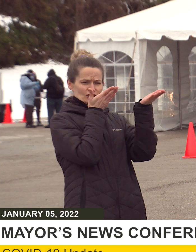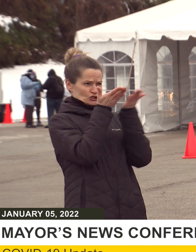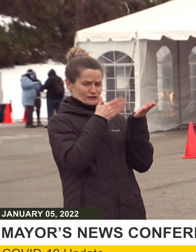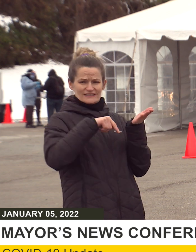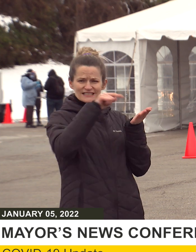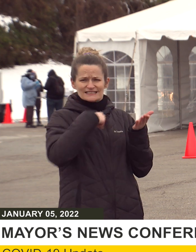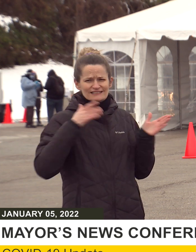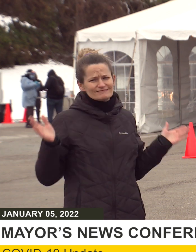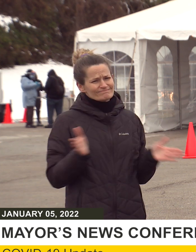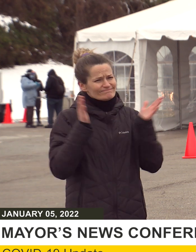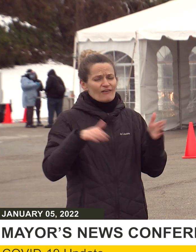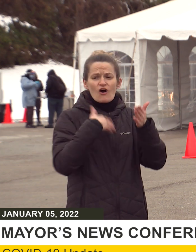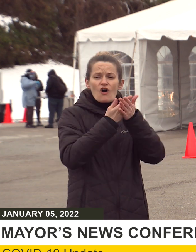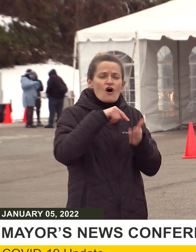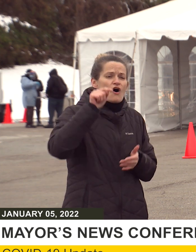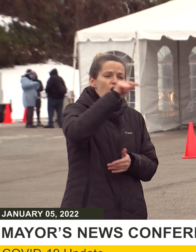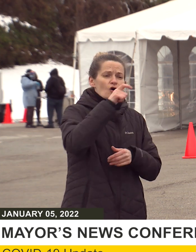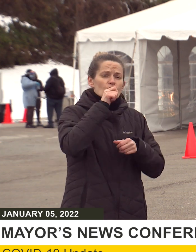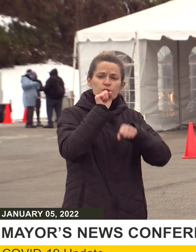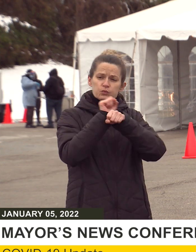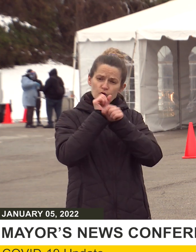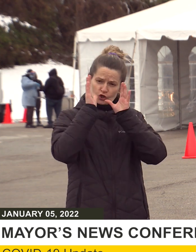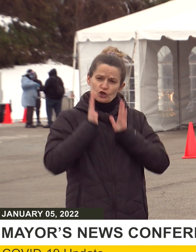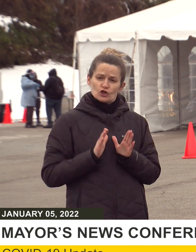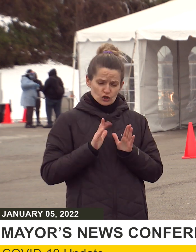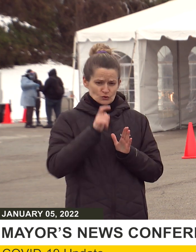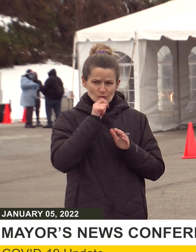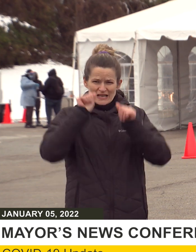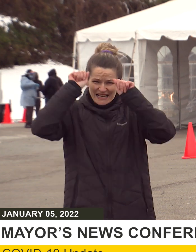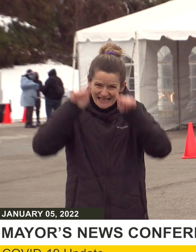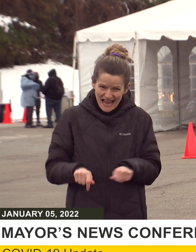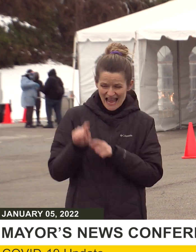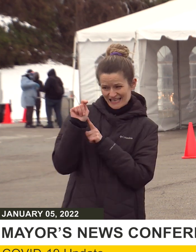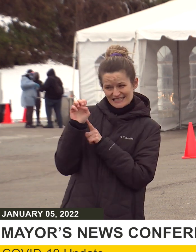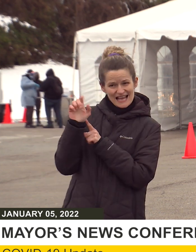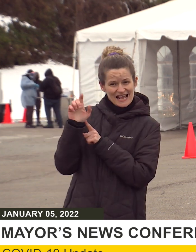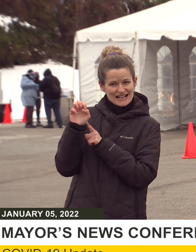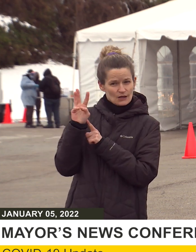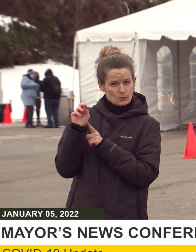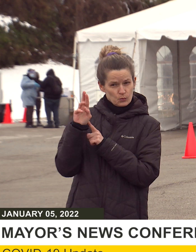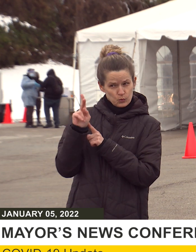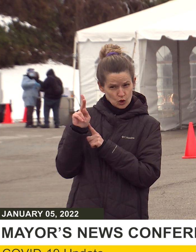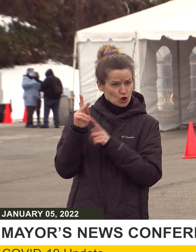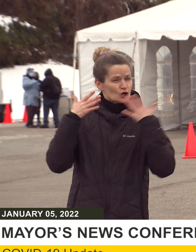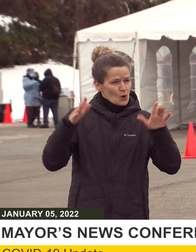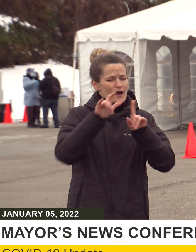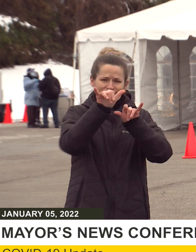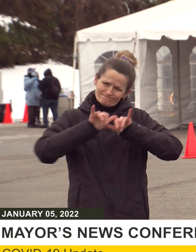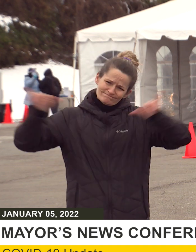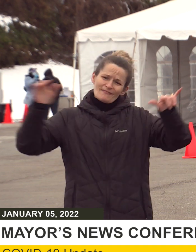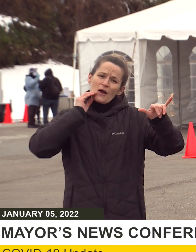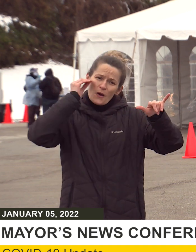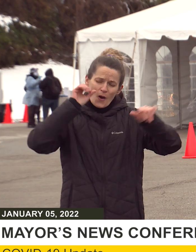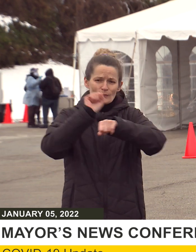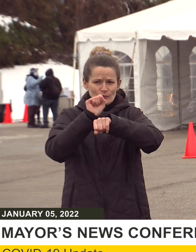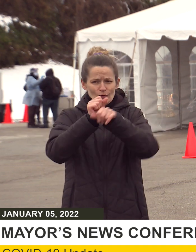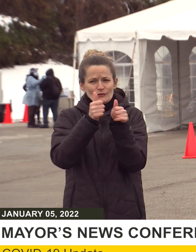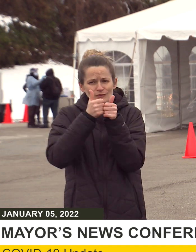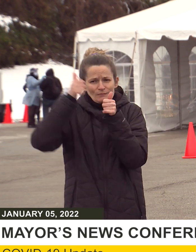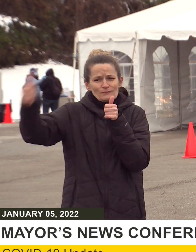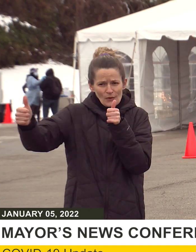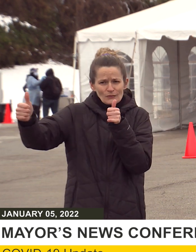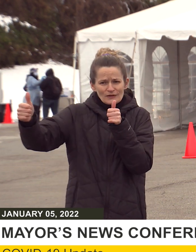are eligible to telework to do so. The health department has also suspended in-person activities at senior